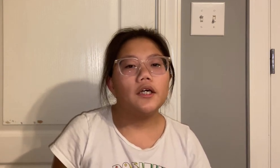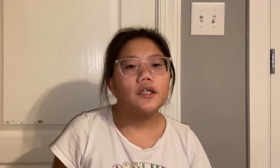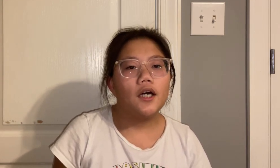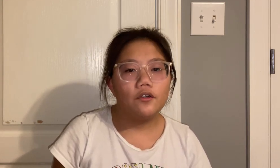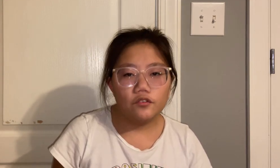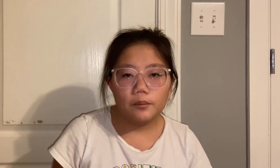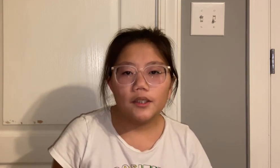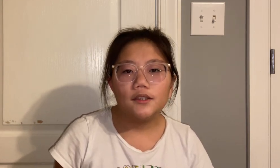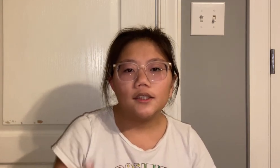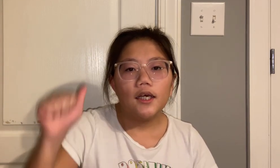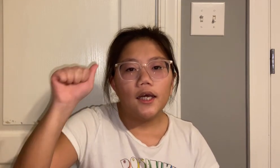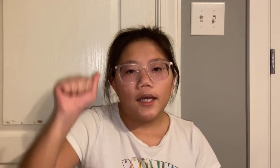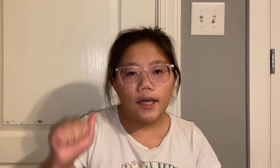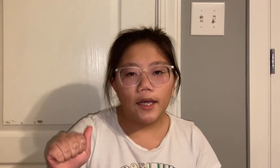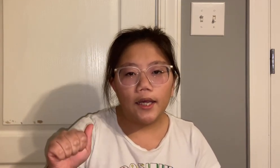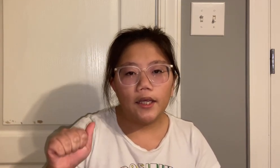alphabet is a